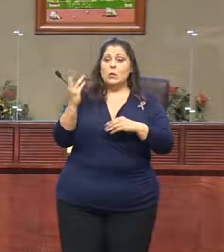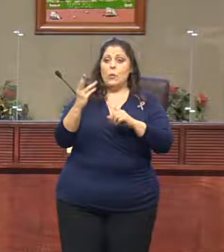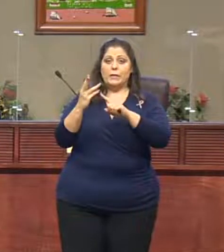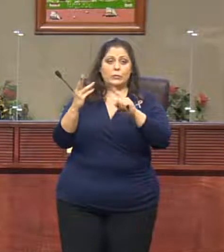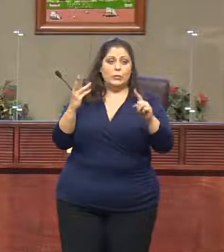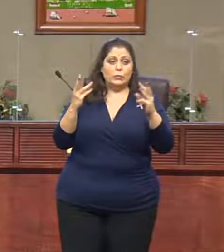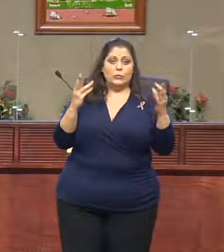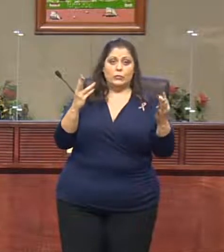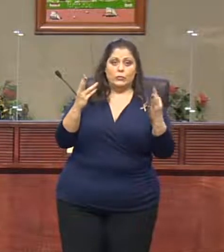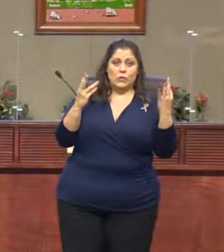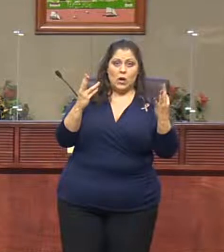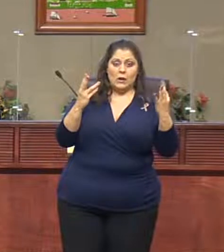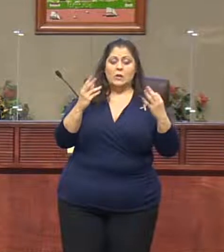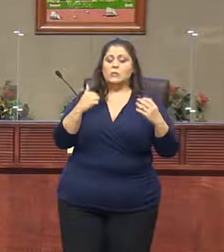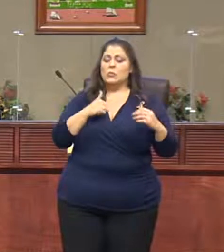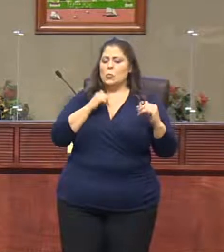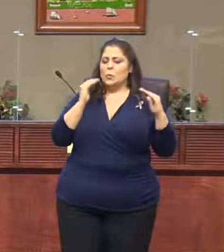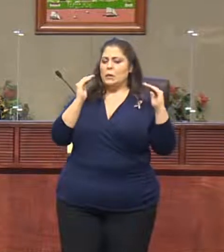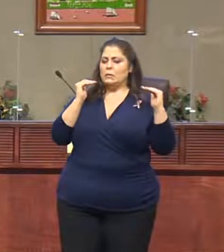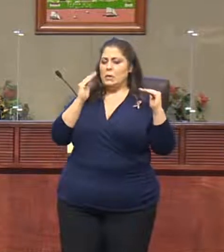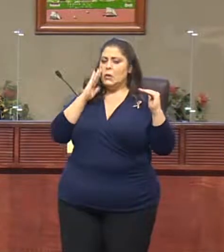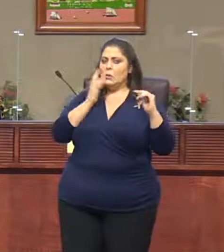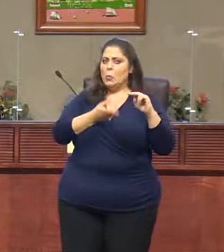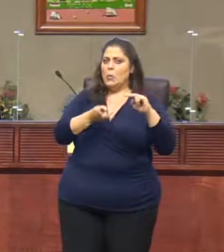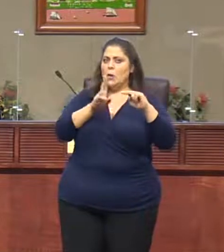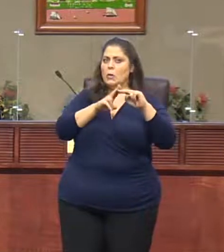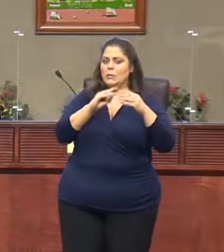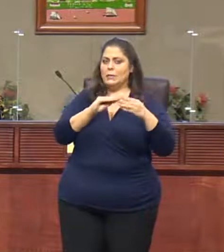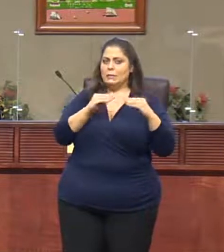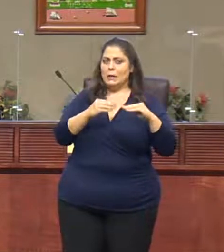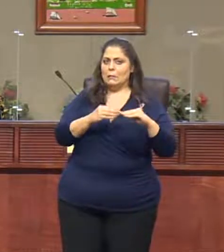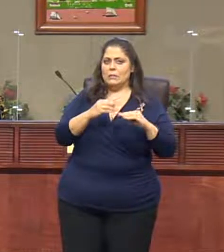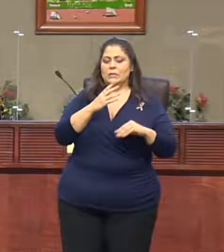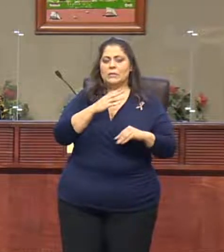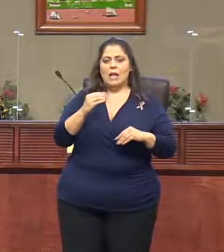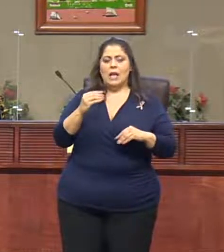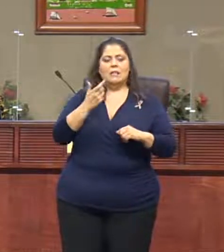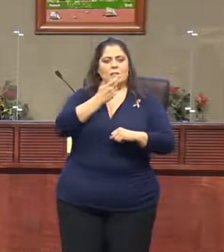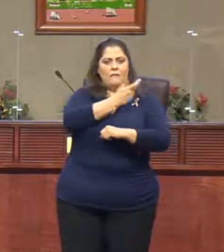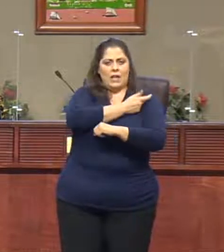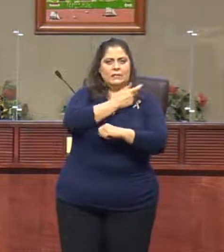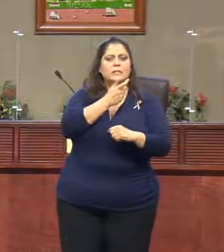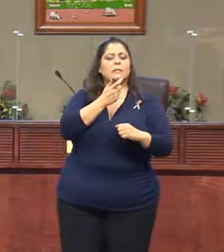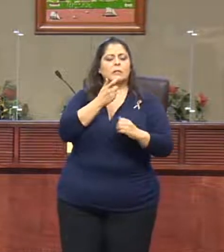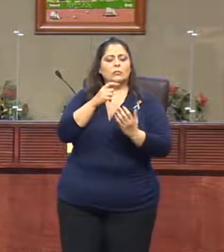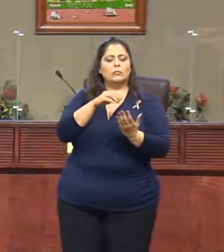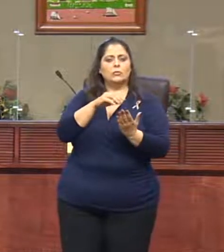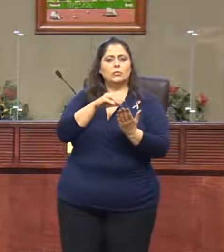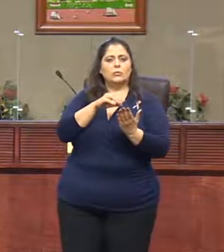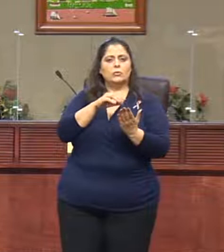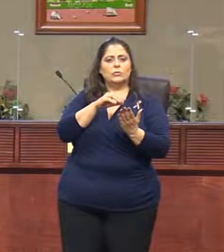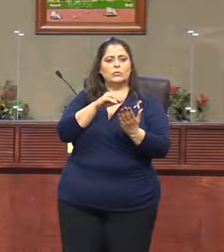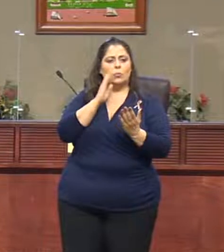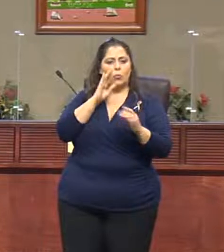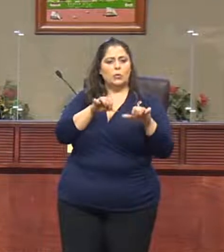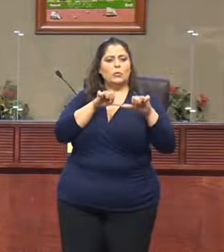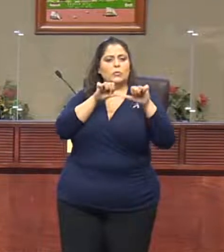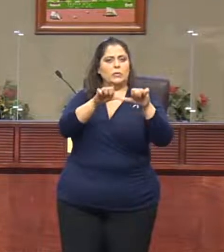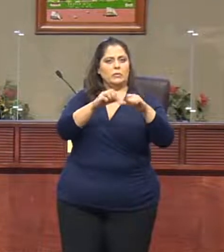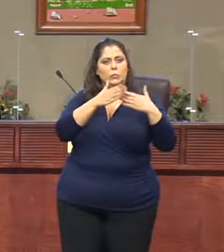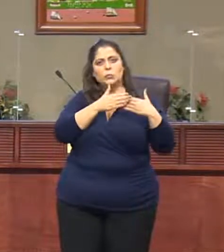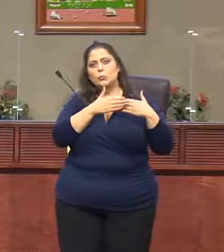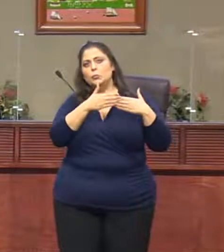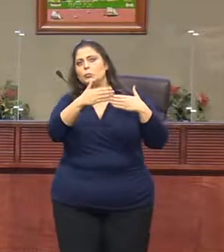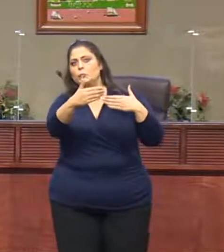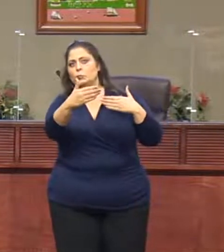So we're expecting that to increase, and we are going to have these vaccinations for the foreseeable future.